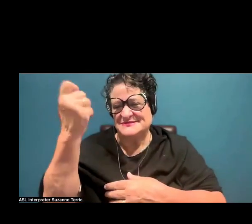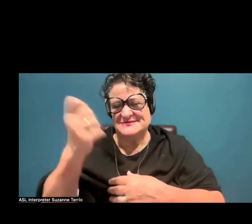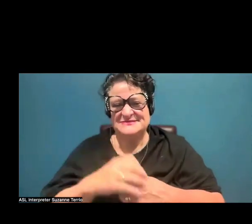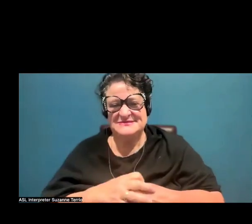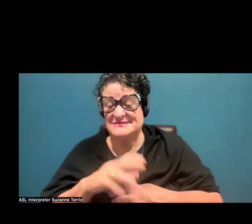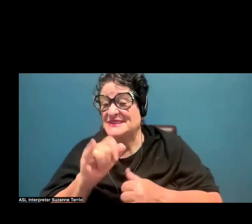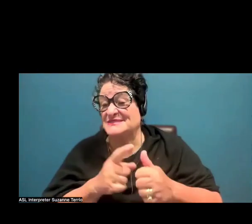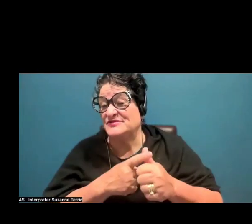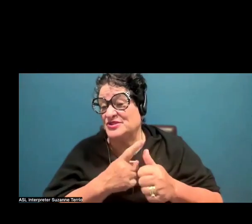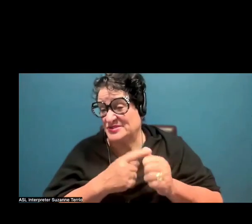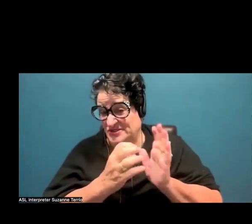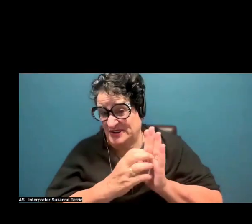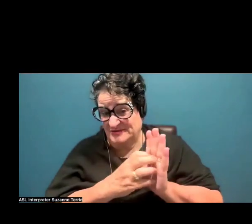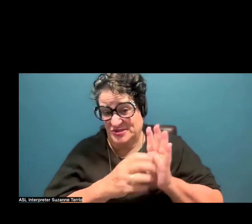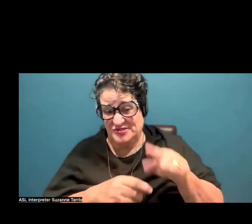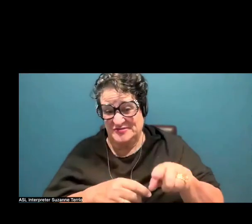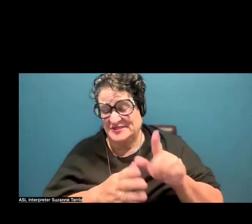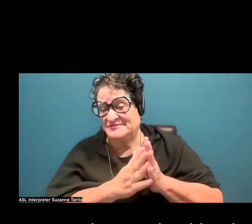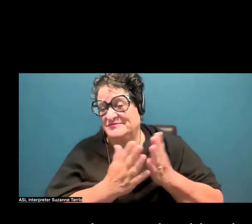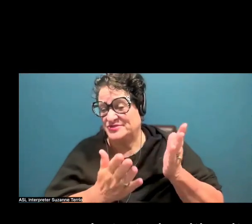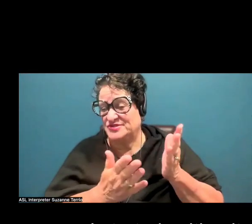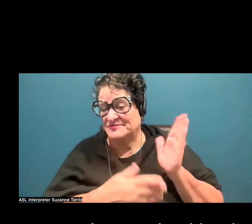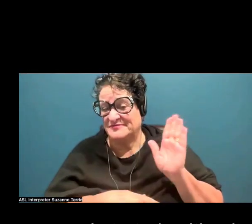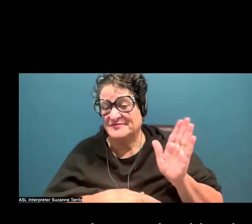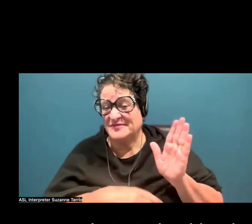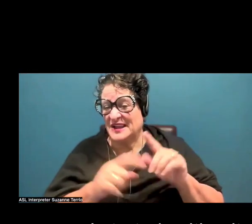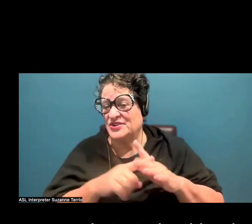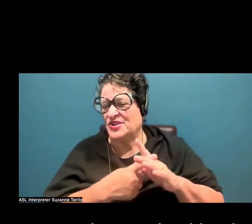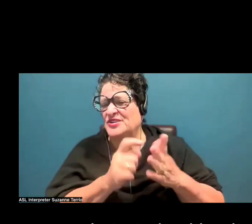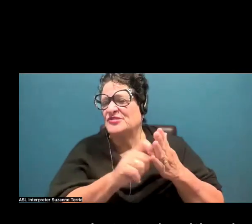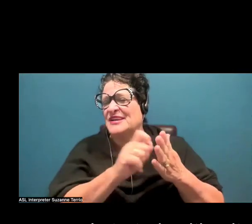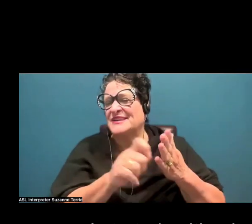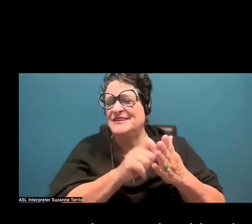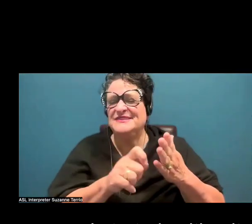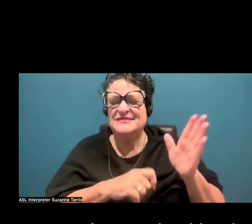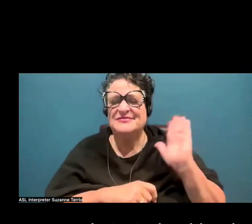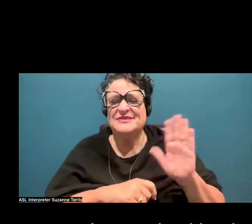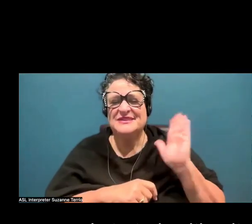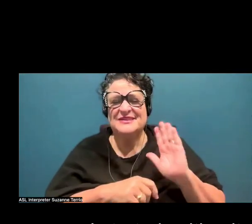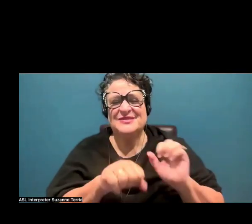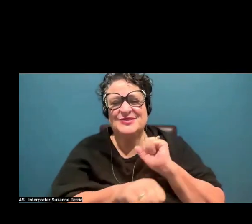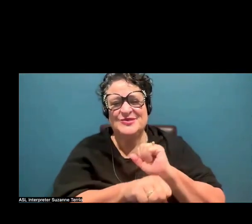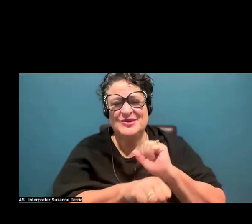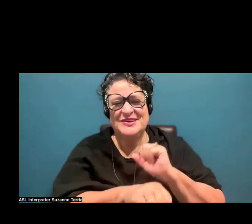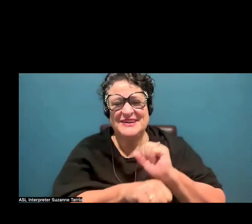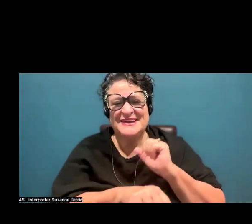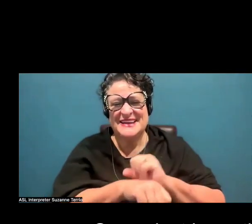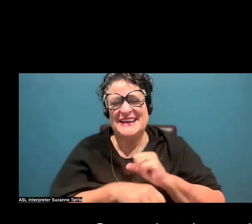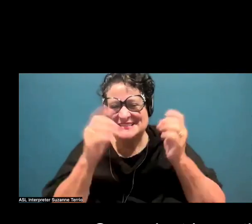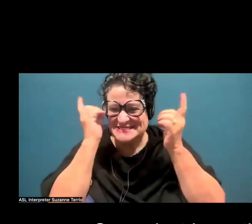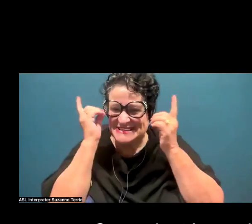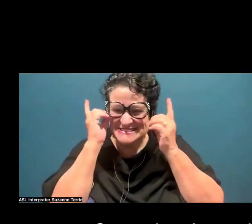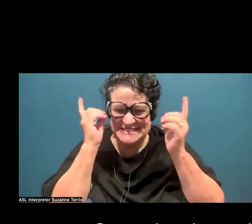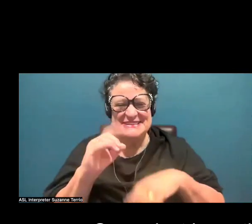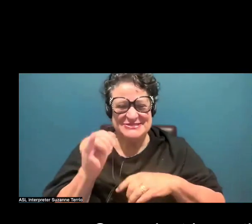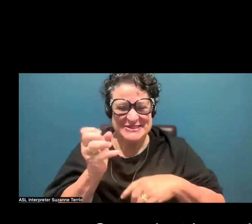first chapter of this book. I started writing it while I was at work at a different job.